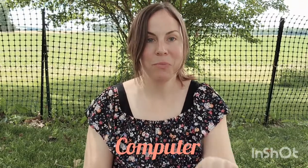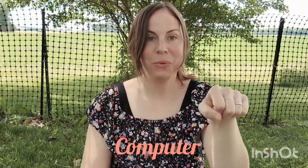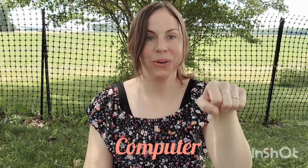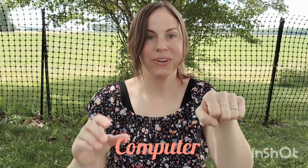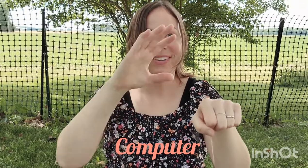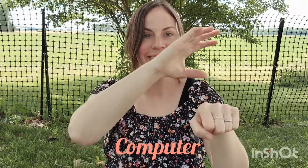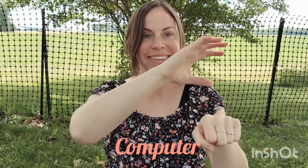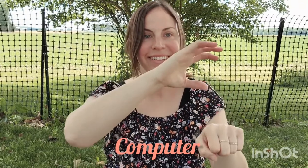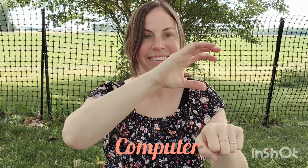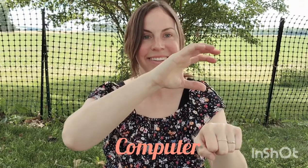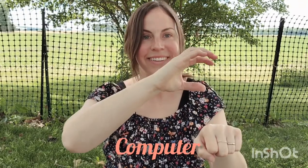computer.